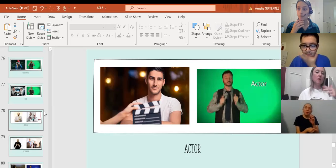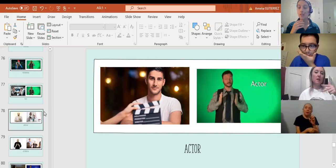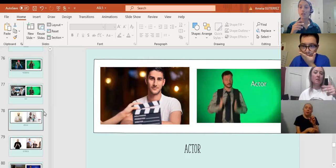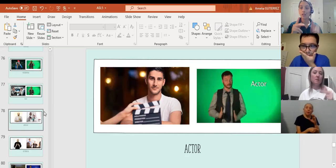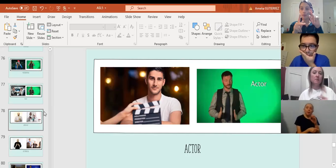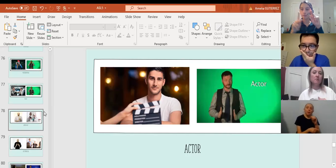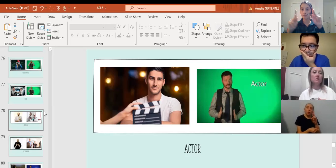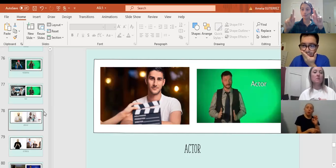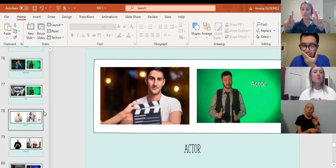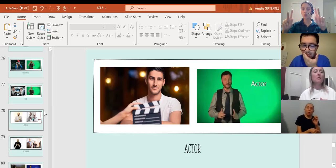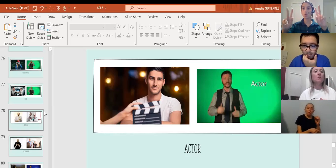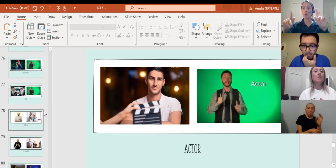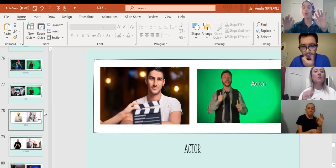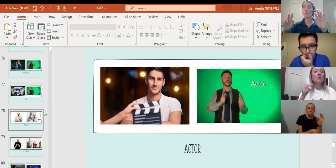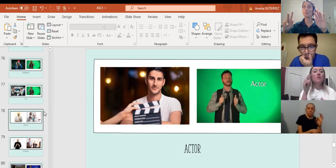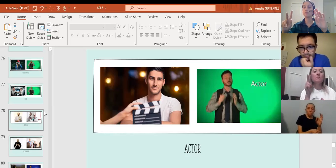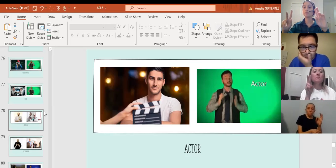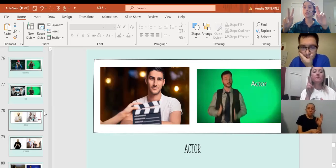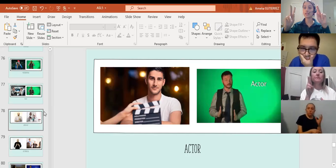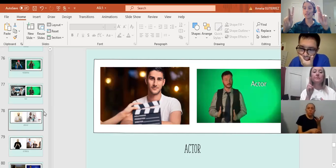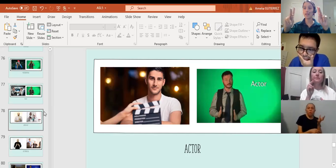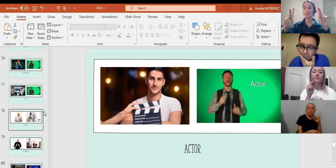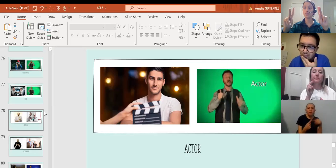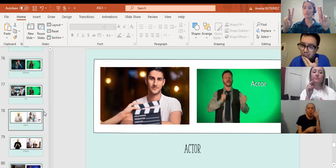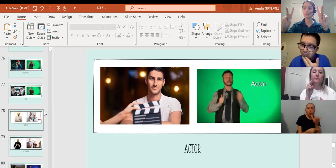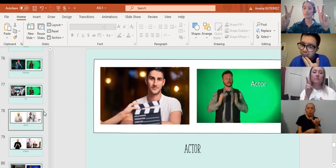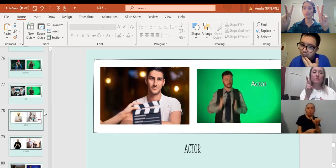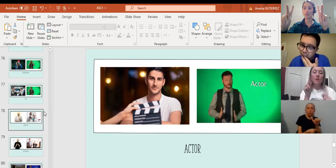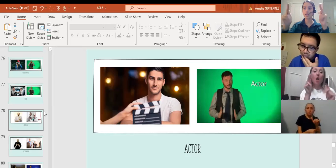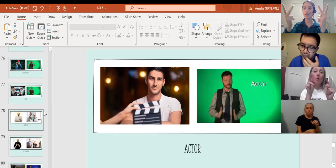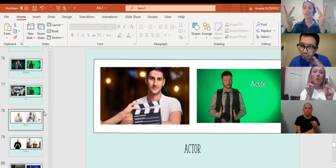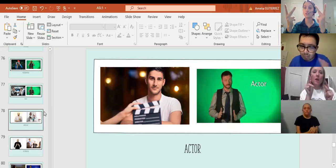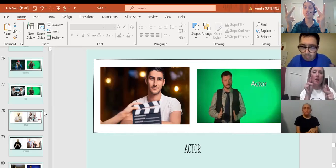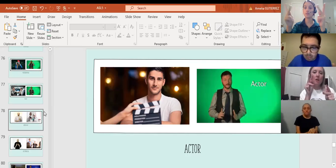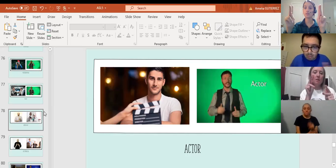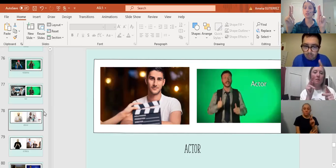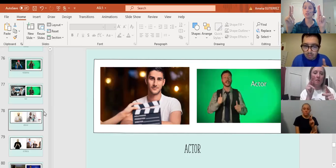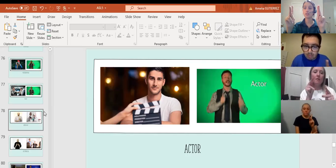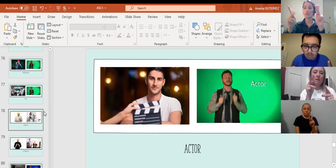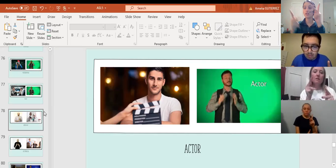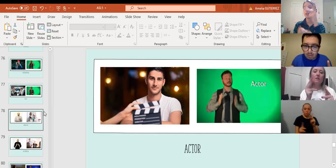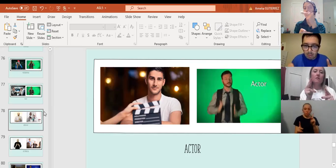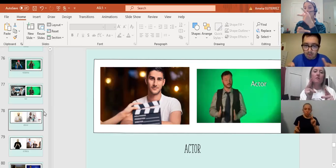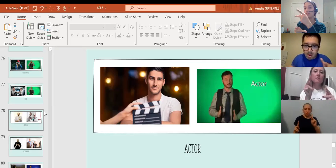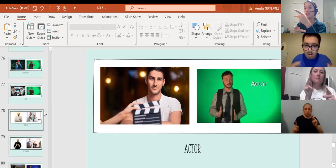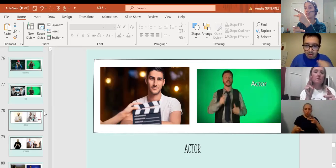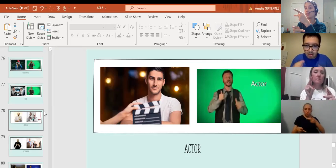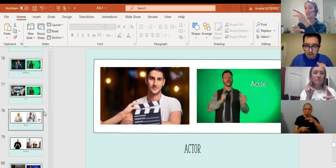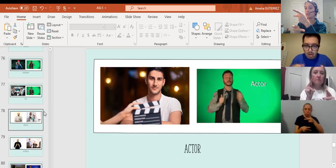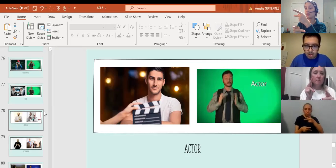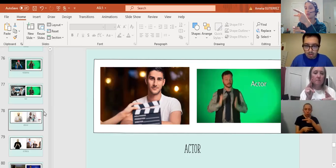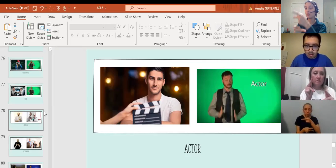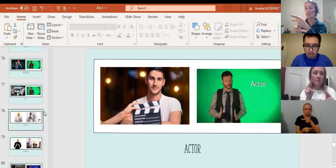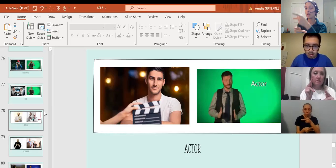other hand. So looks like K's or K Okay. handshake. And